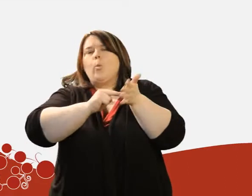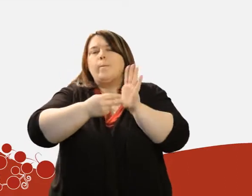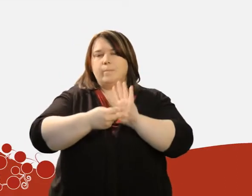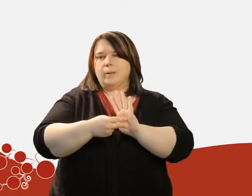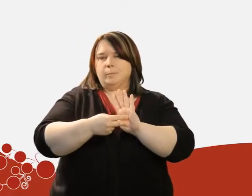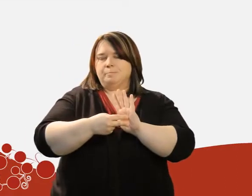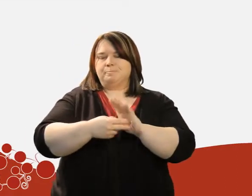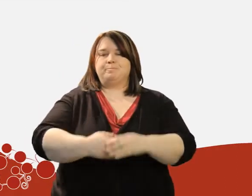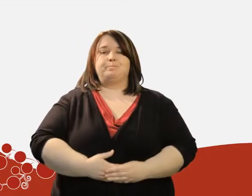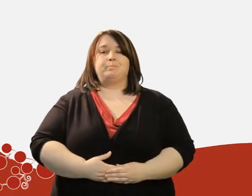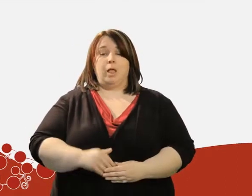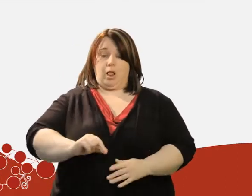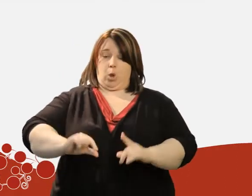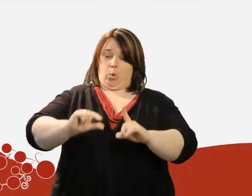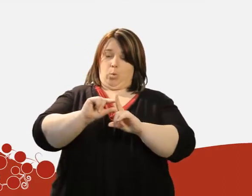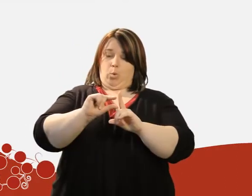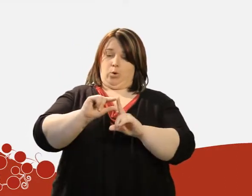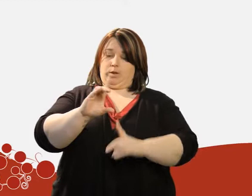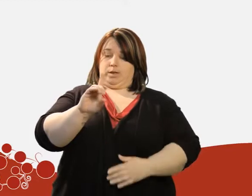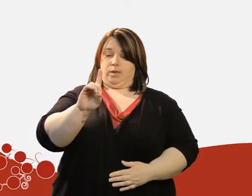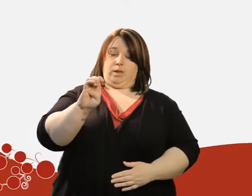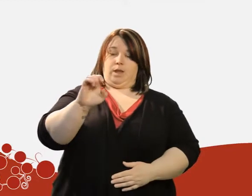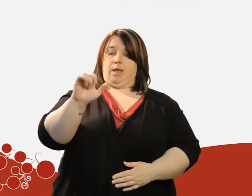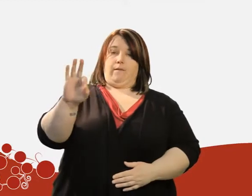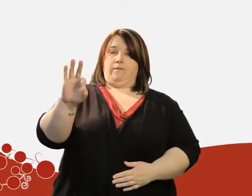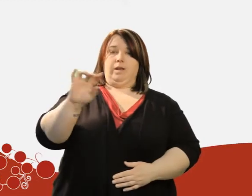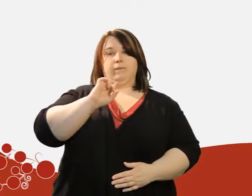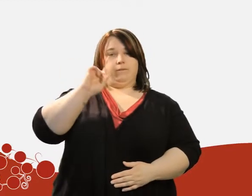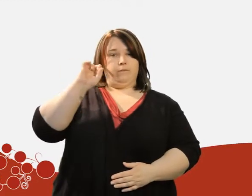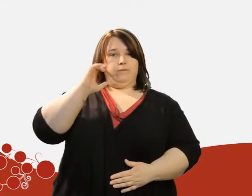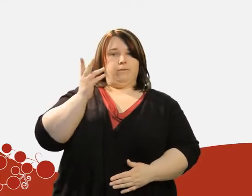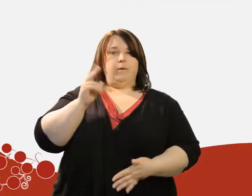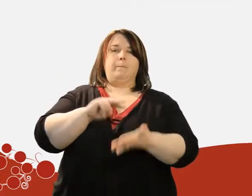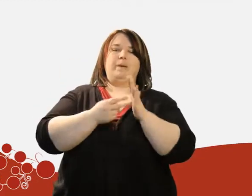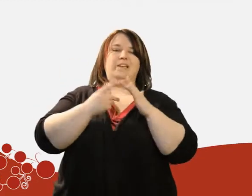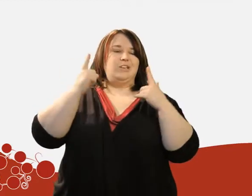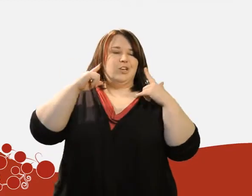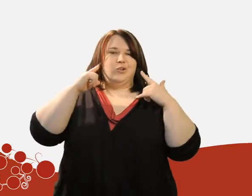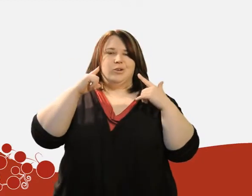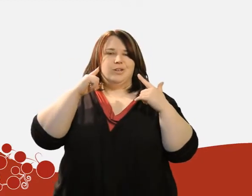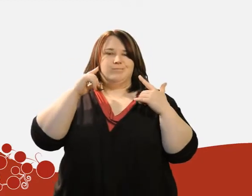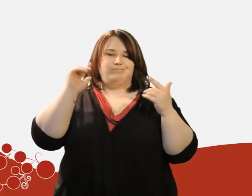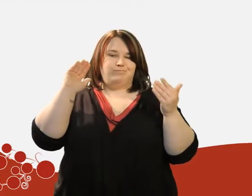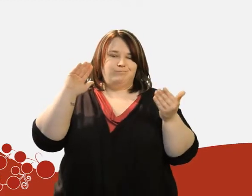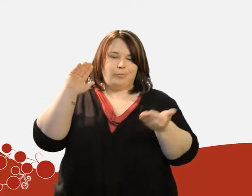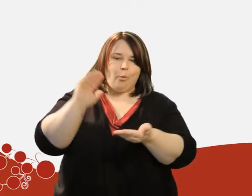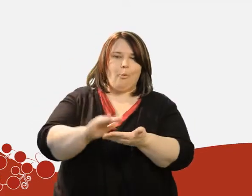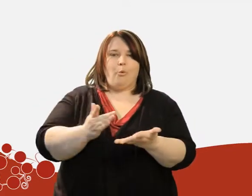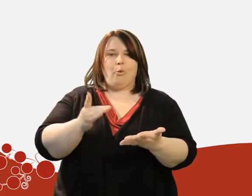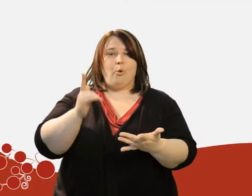First, let's have a look at what these terms mean. The word deaf can be used to describe someone with little to no hearing.